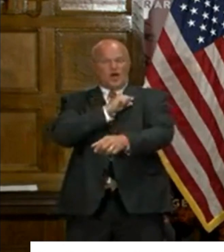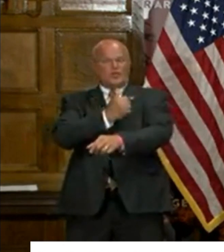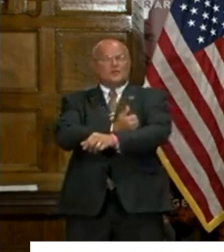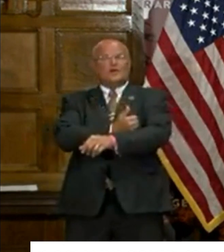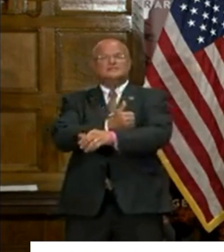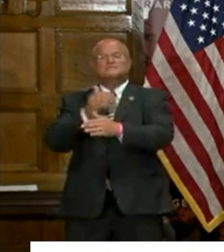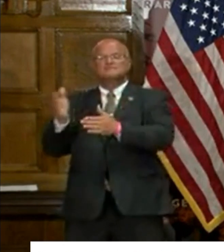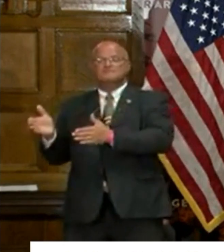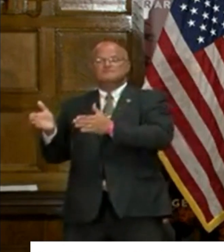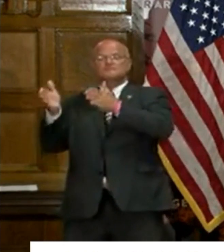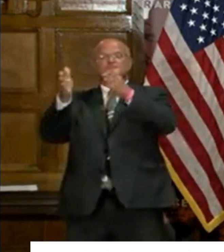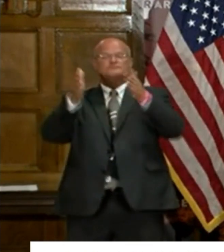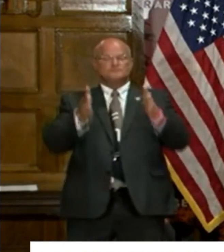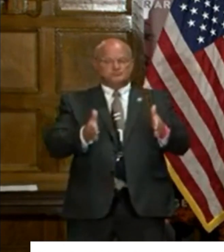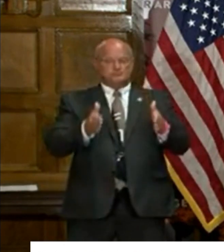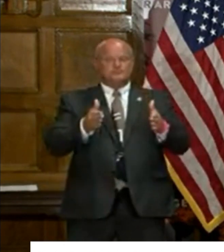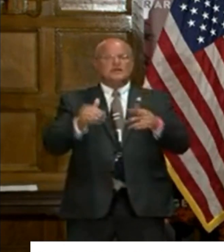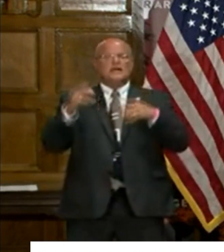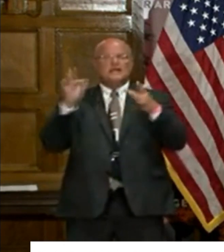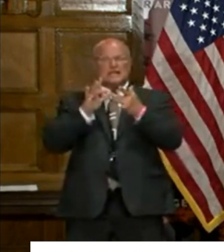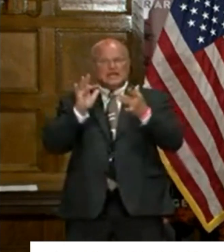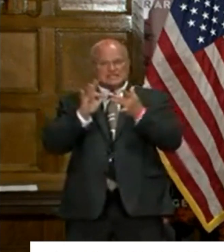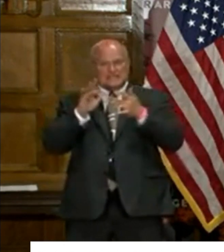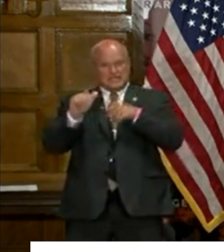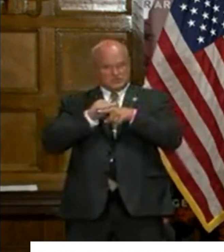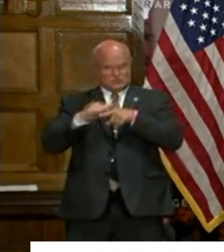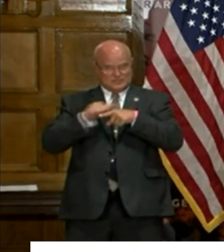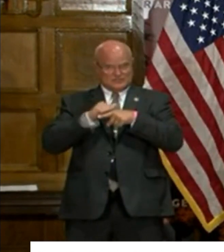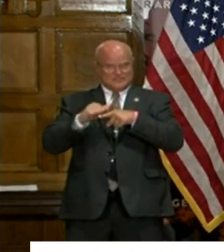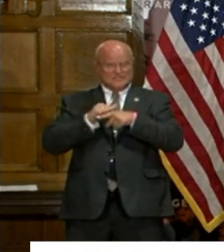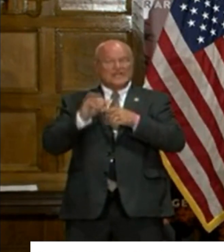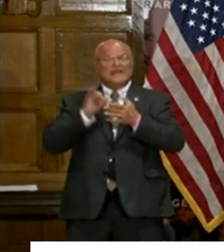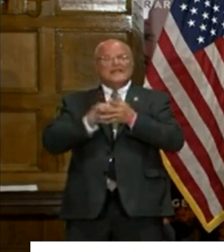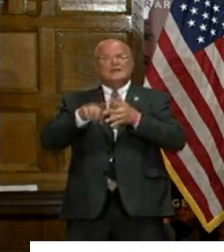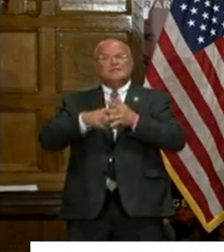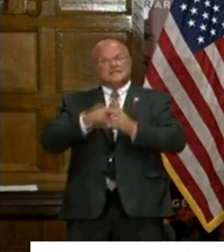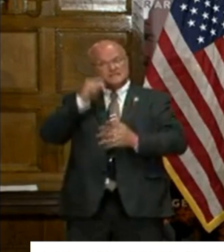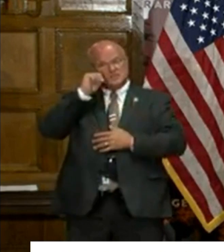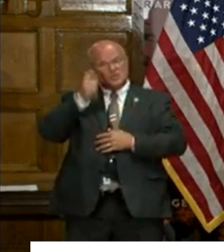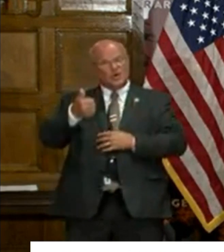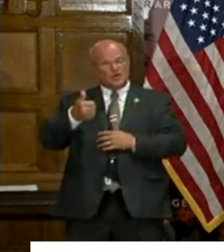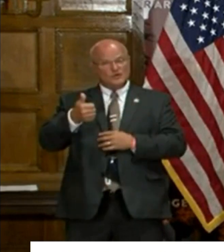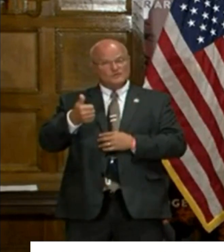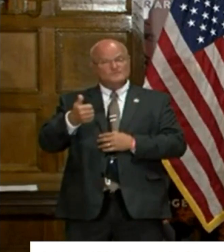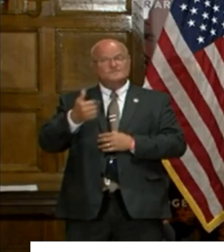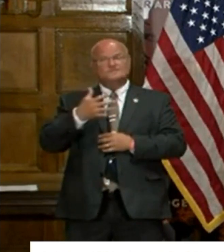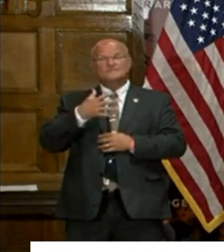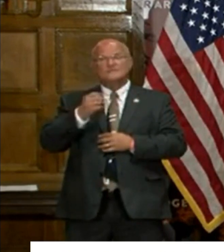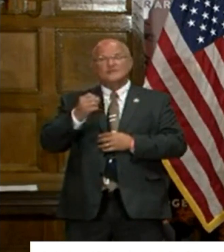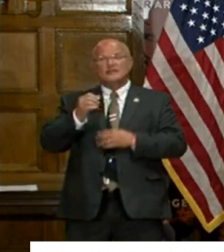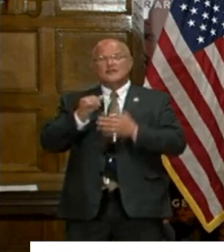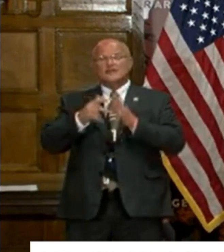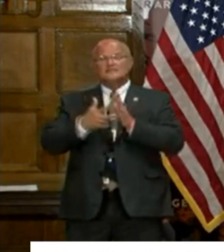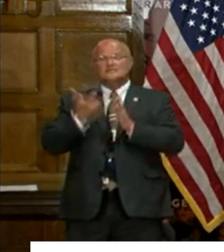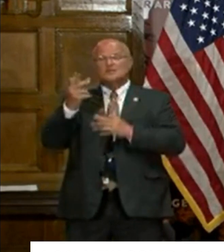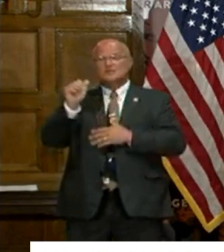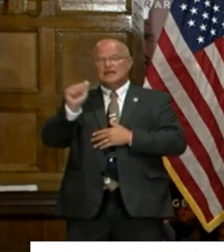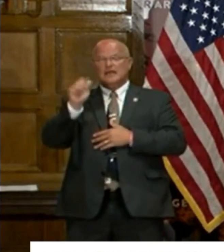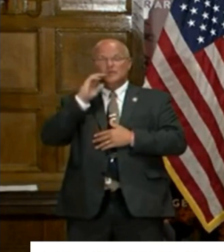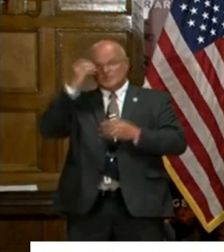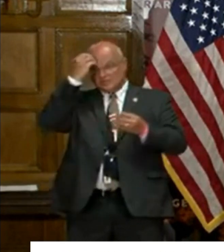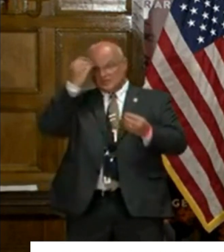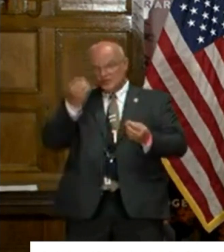to move into the next step, which is contact drills, and that begins tomorrow. And the AAA will